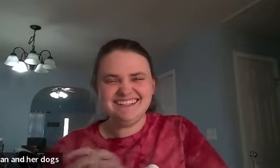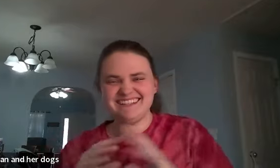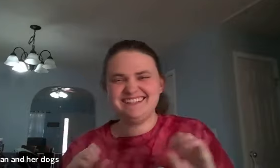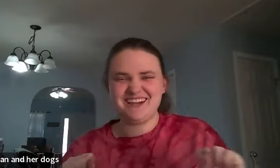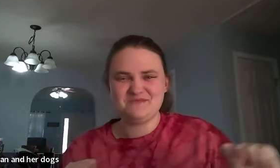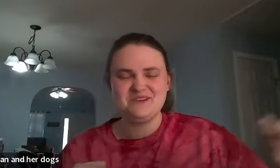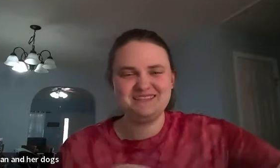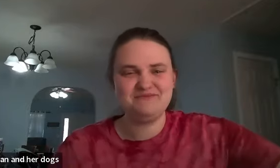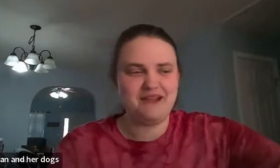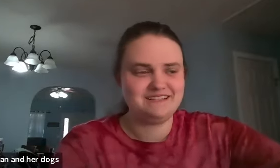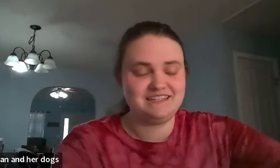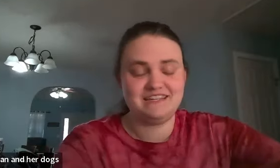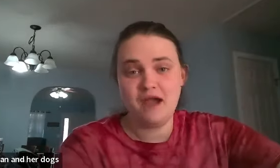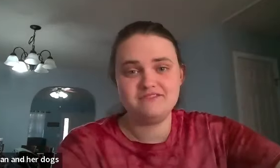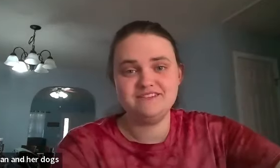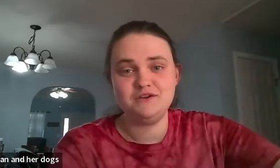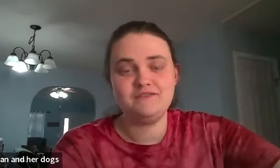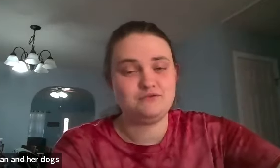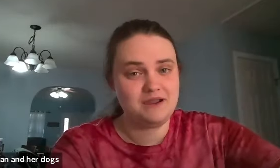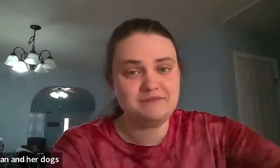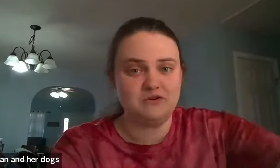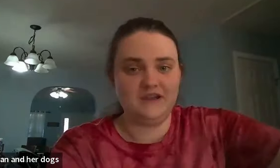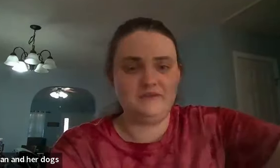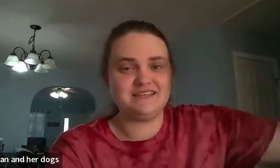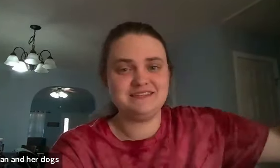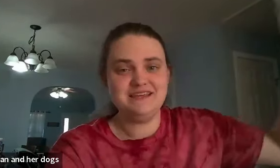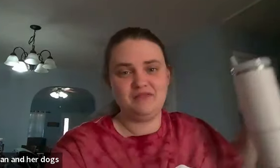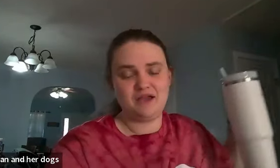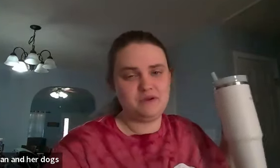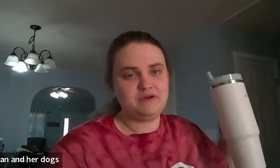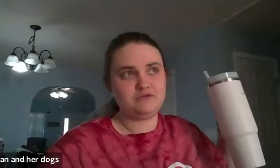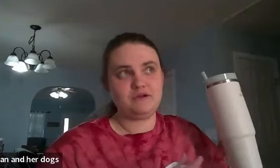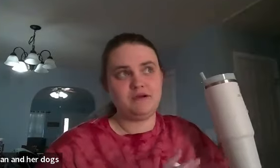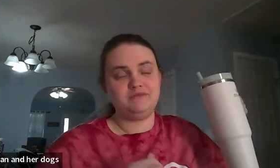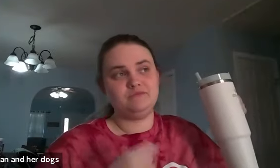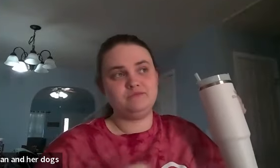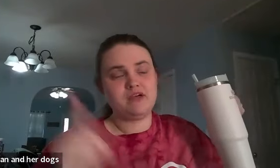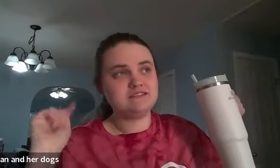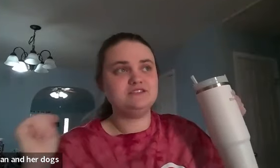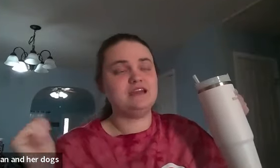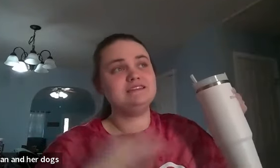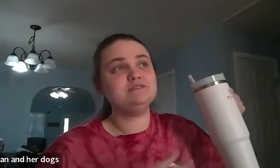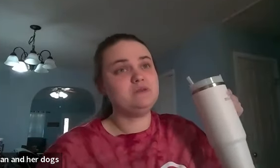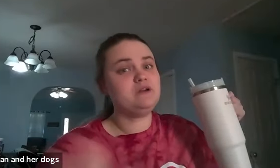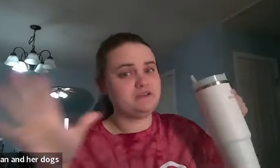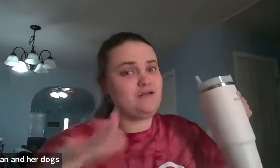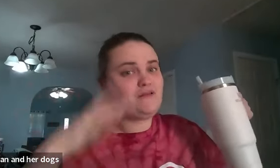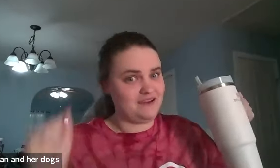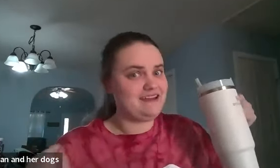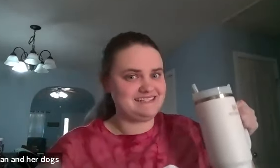Excellent, good job. You guys have practiced. And if you haven't, then you have great memory because like we went through it, I mean, last Tuesday, I guess it's been a week, but y'all like got it